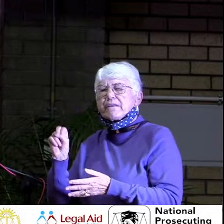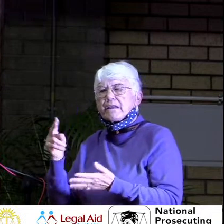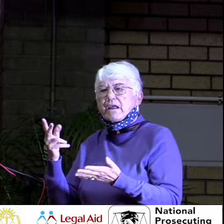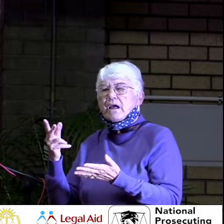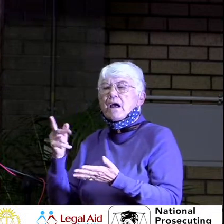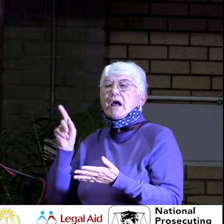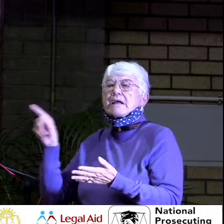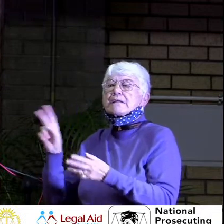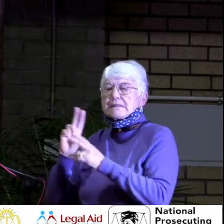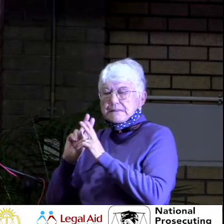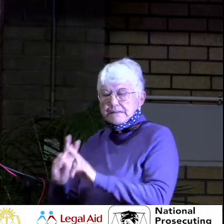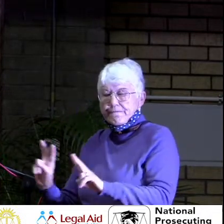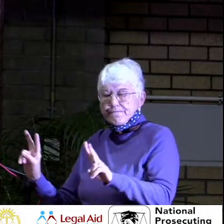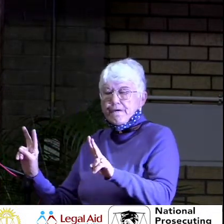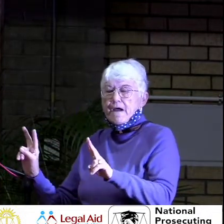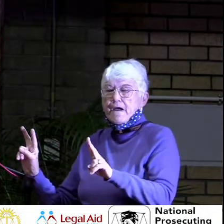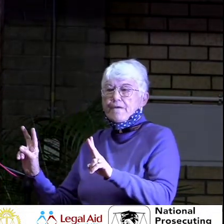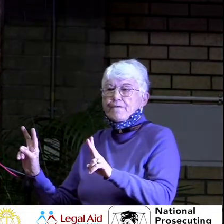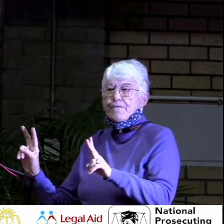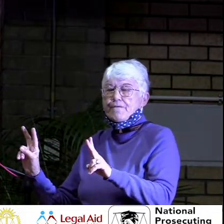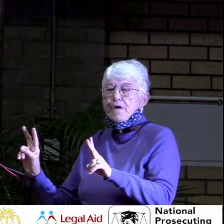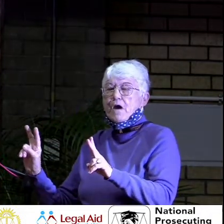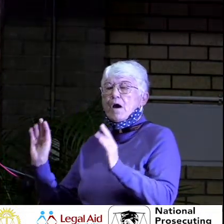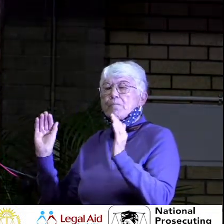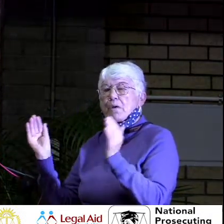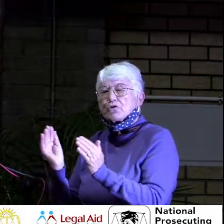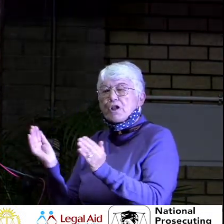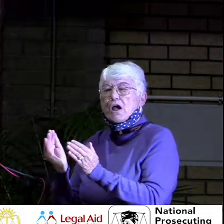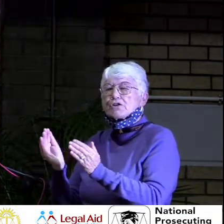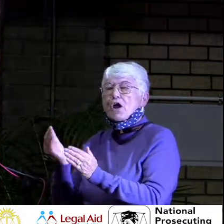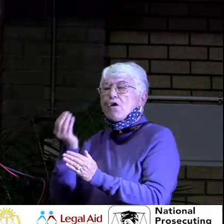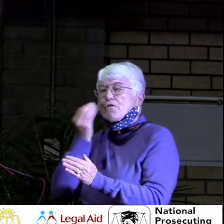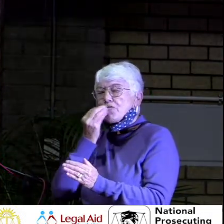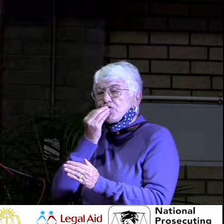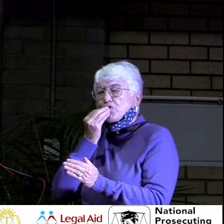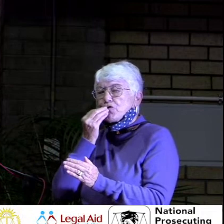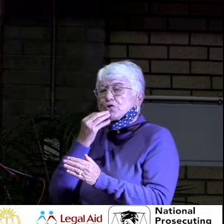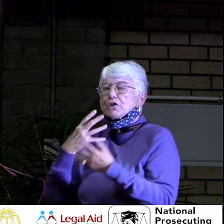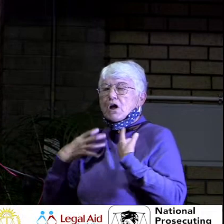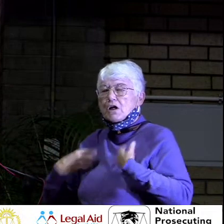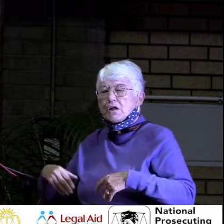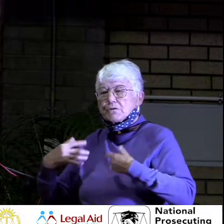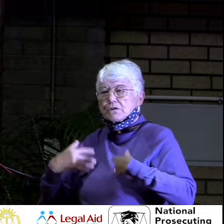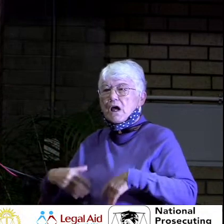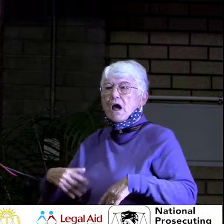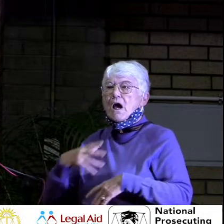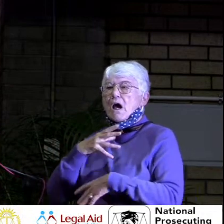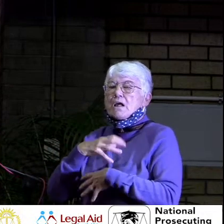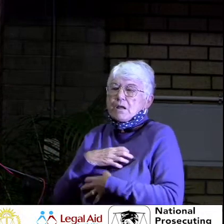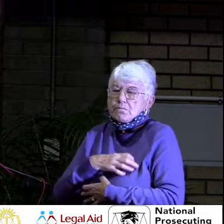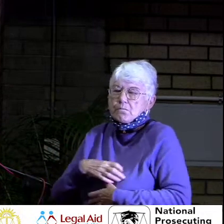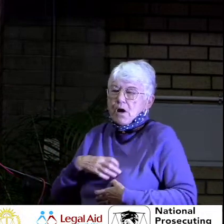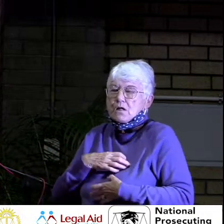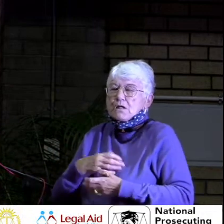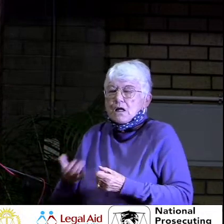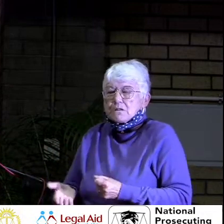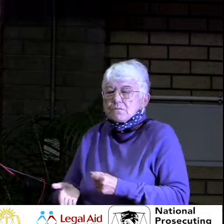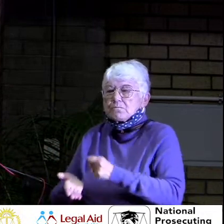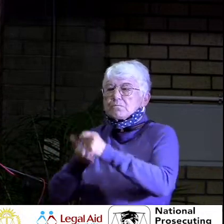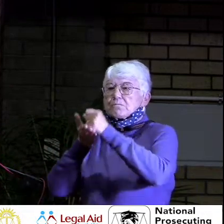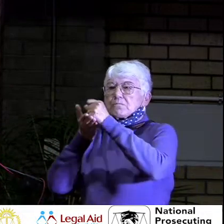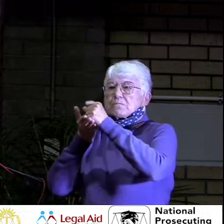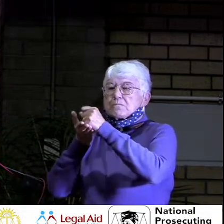safety, protection, food, clothing, emotional support, services such as